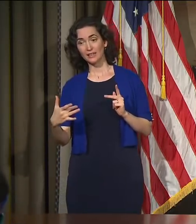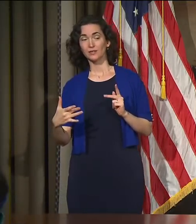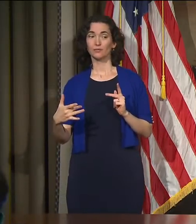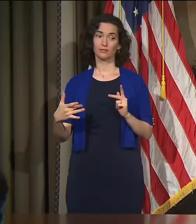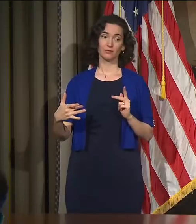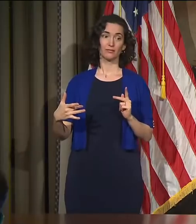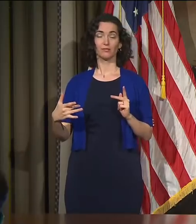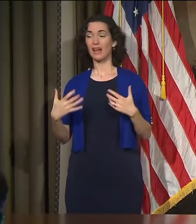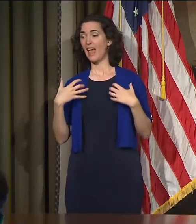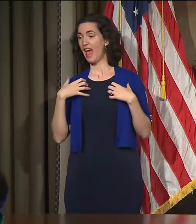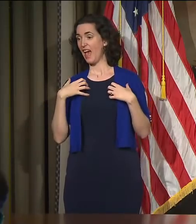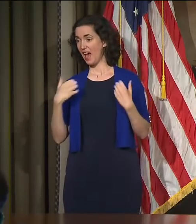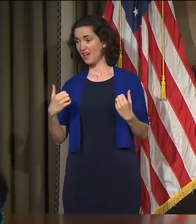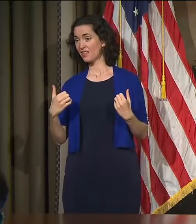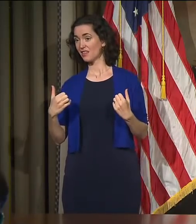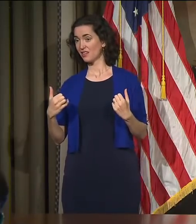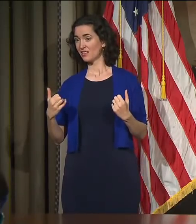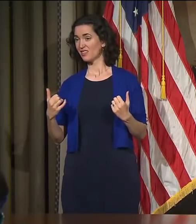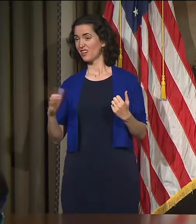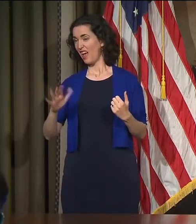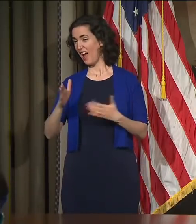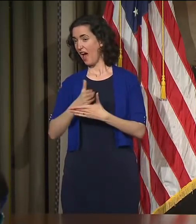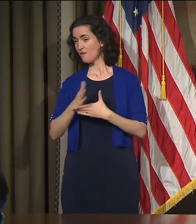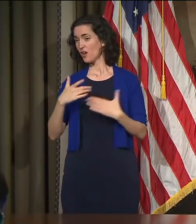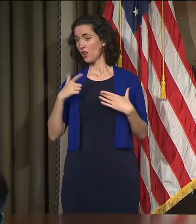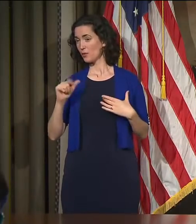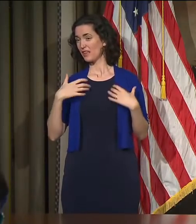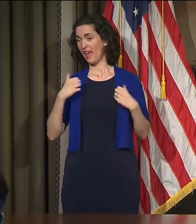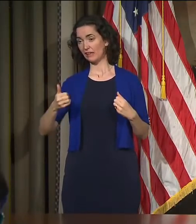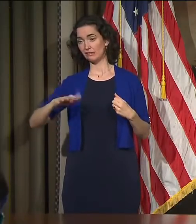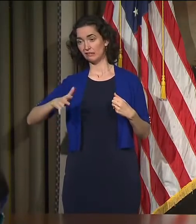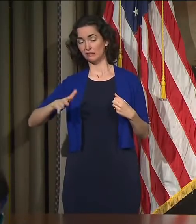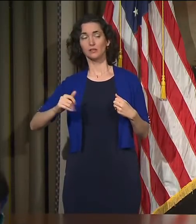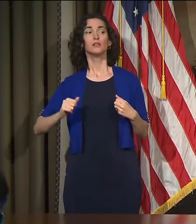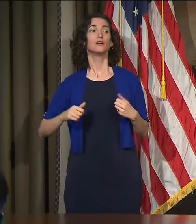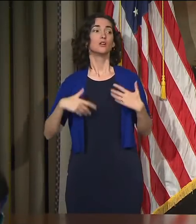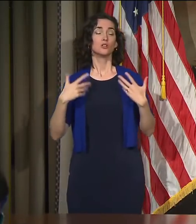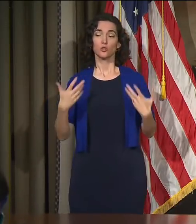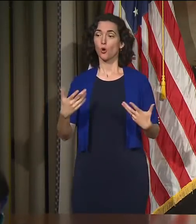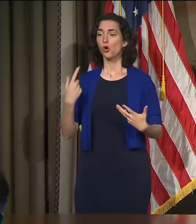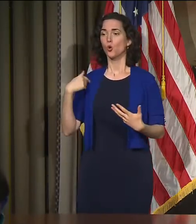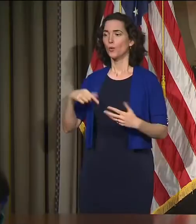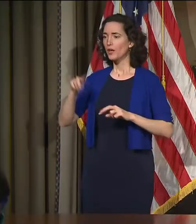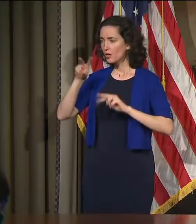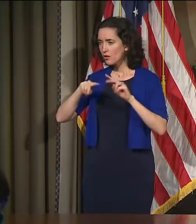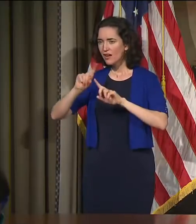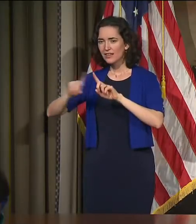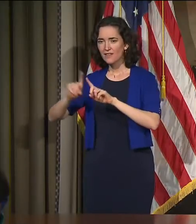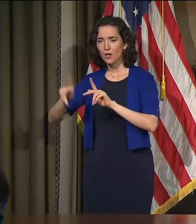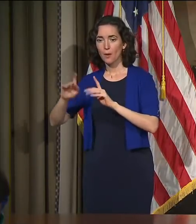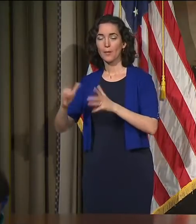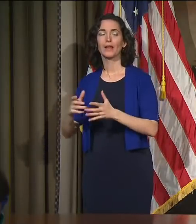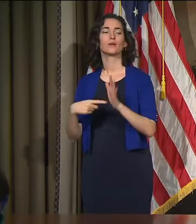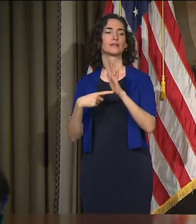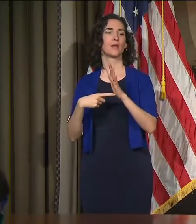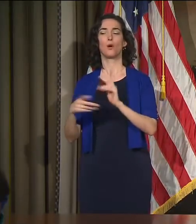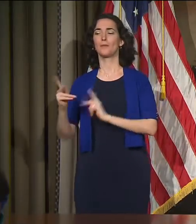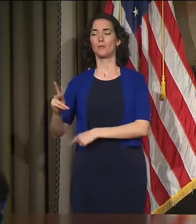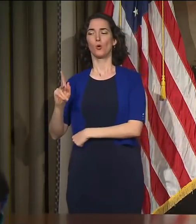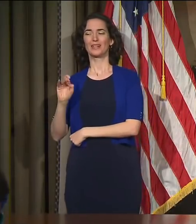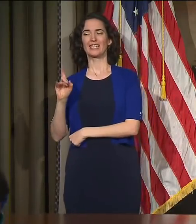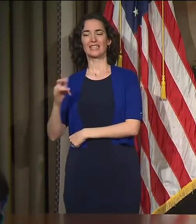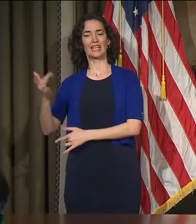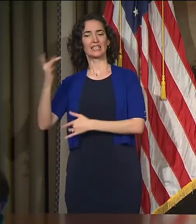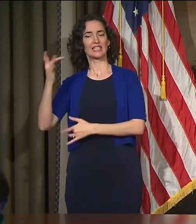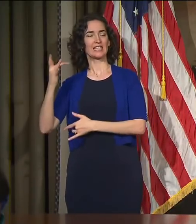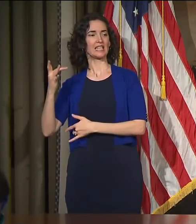section of health metrics. We look at discrete populations, so I can tell you that folks that have end-stage renal disease, that take